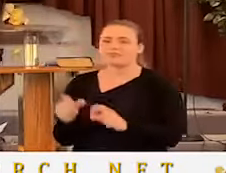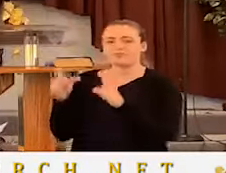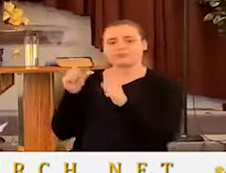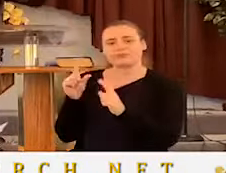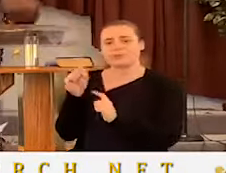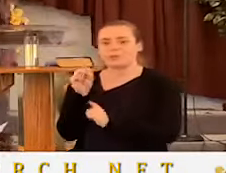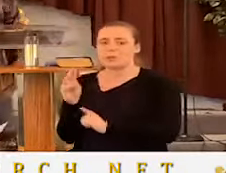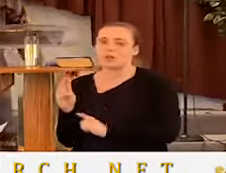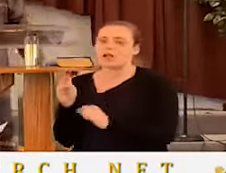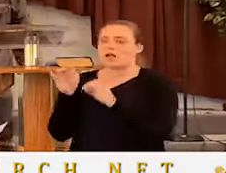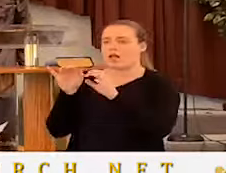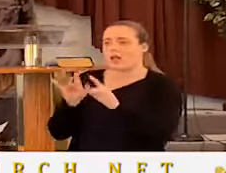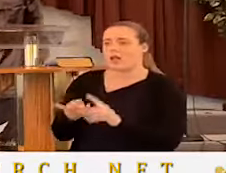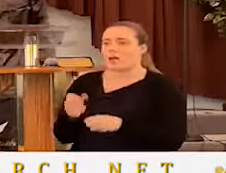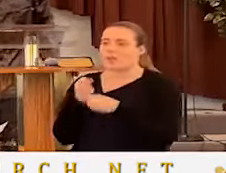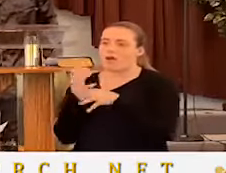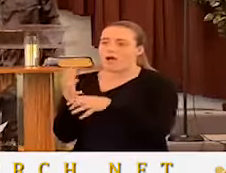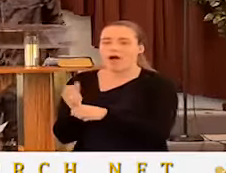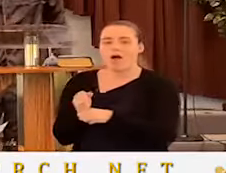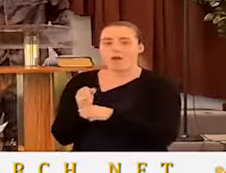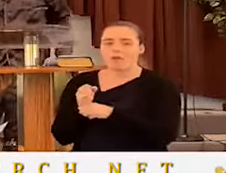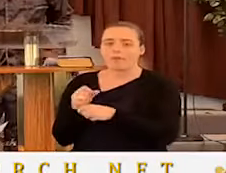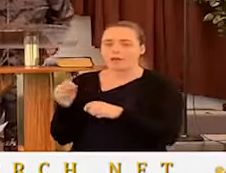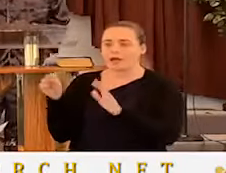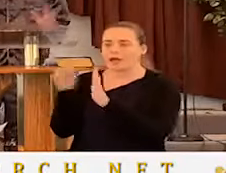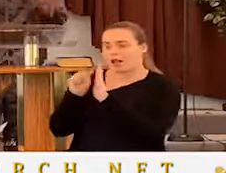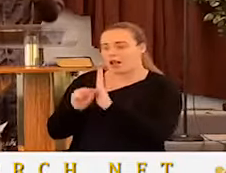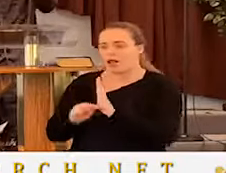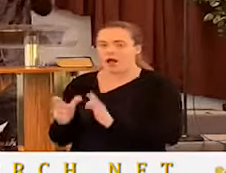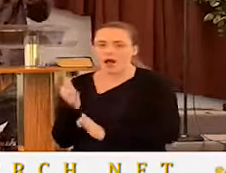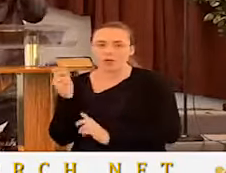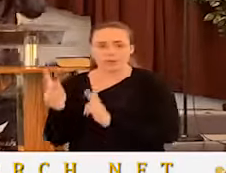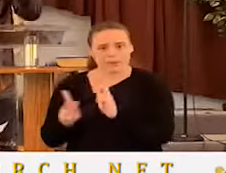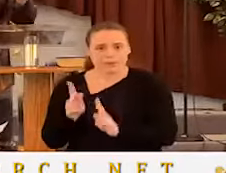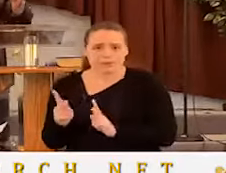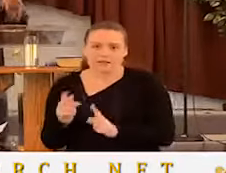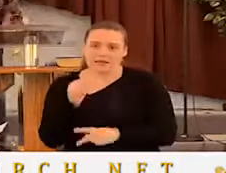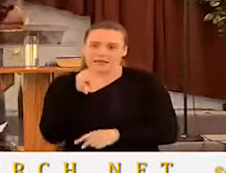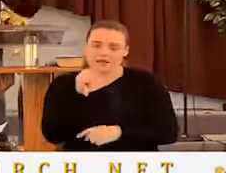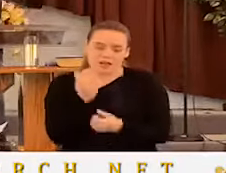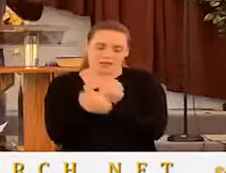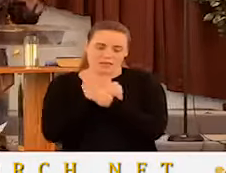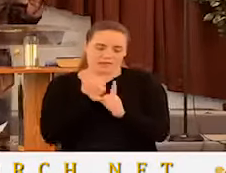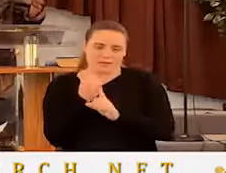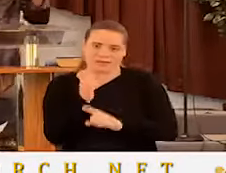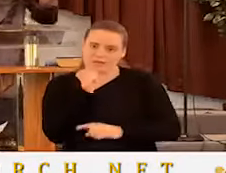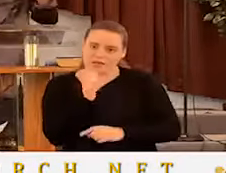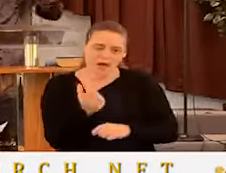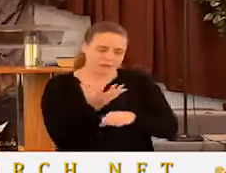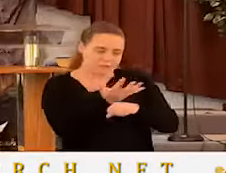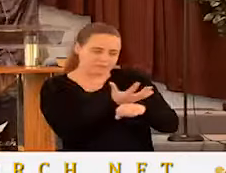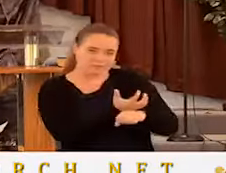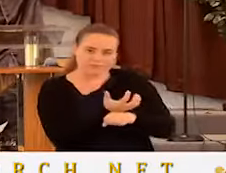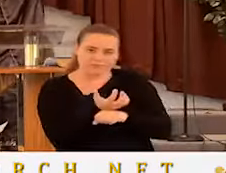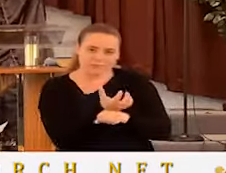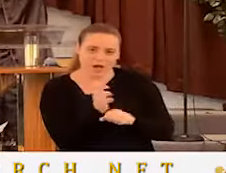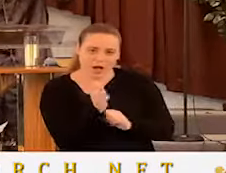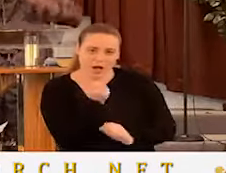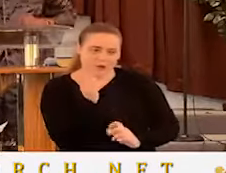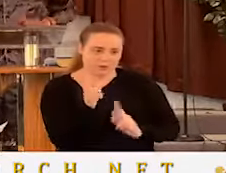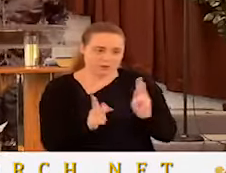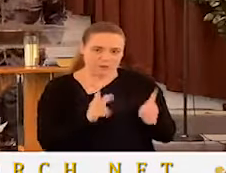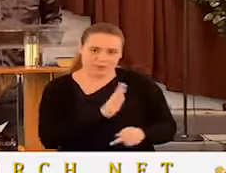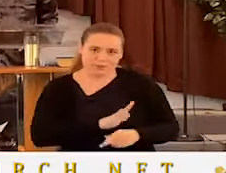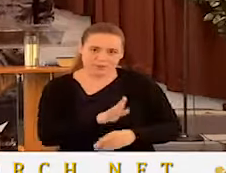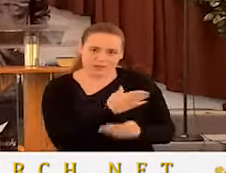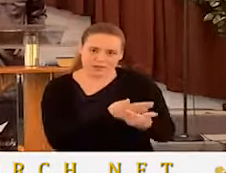behind them. Love, come on, talk to me, somebody. Won't cover your neighbor's belongings. Love always